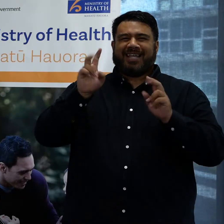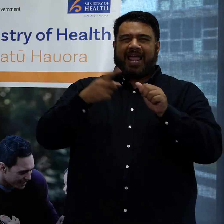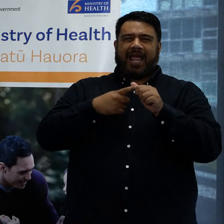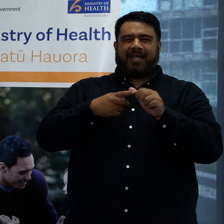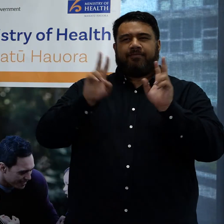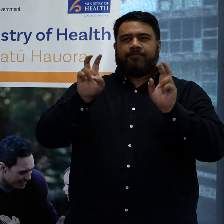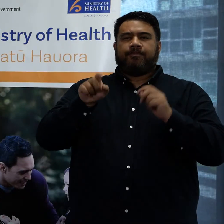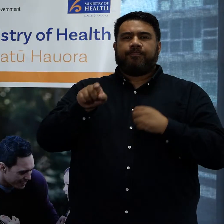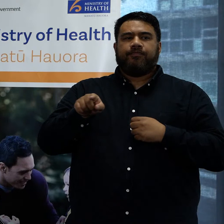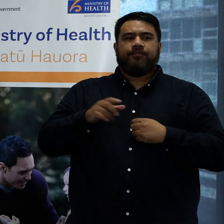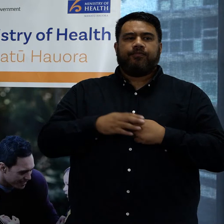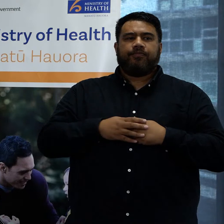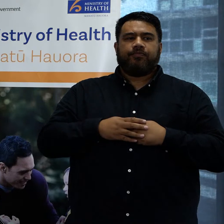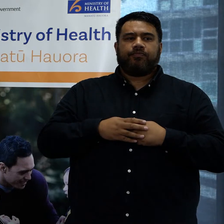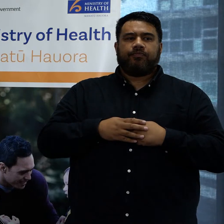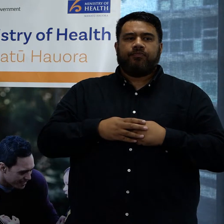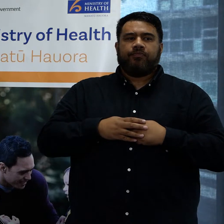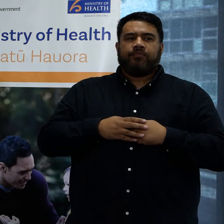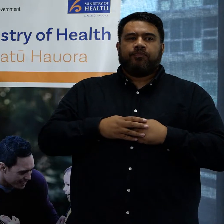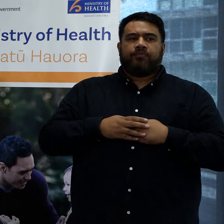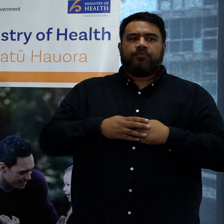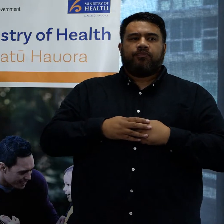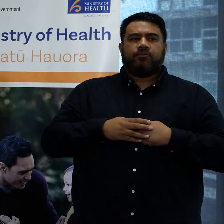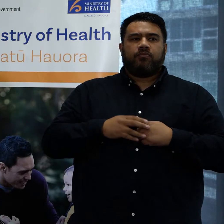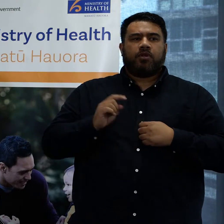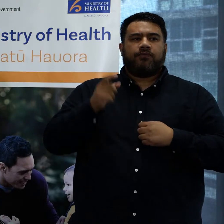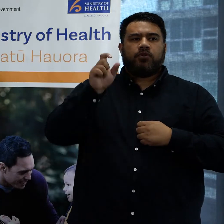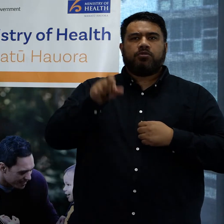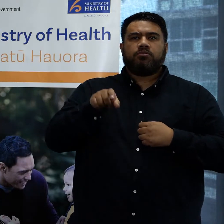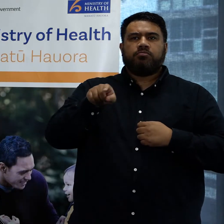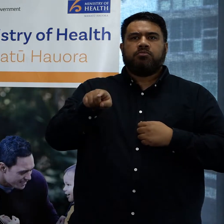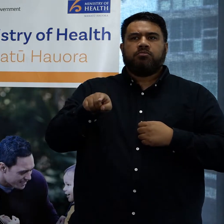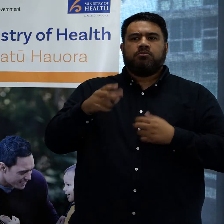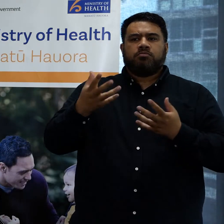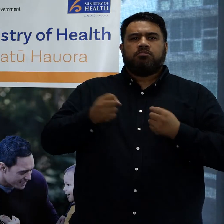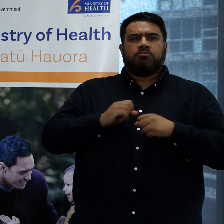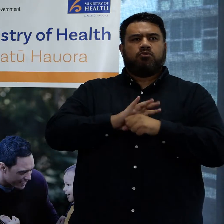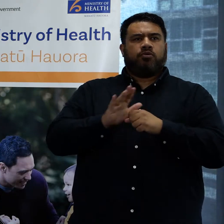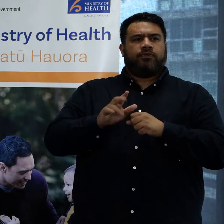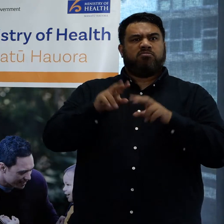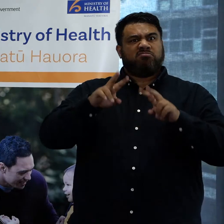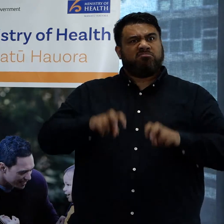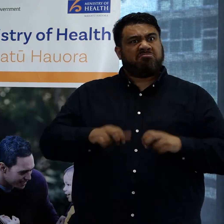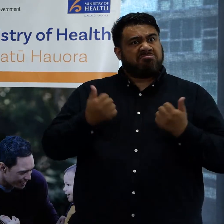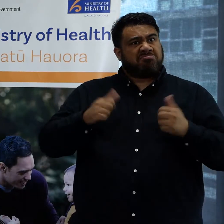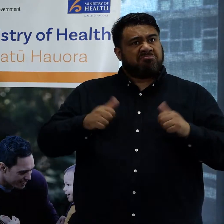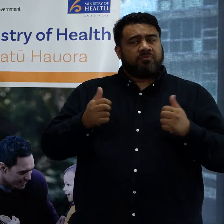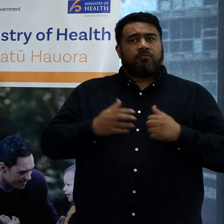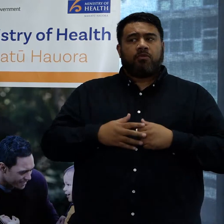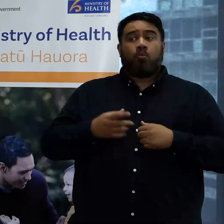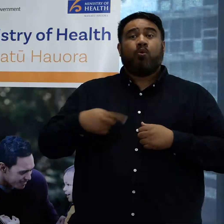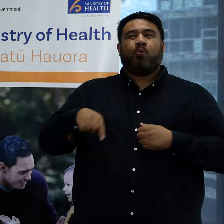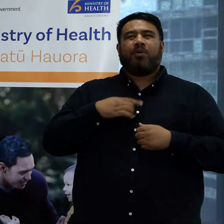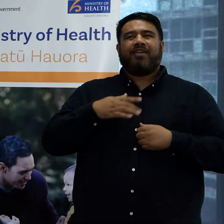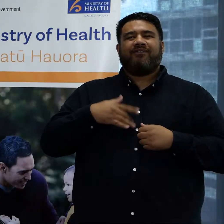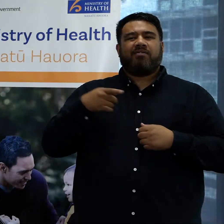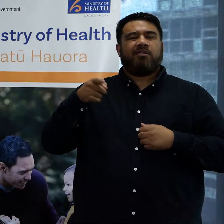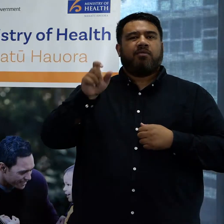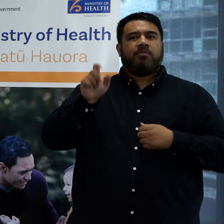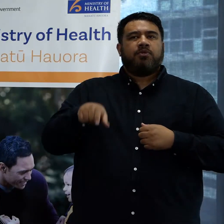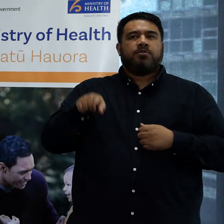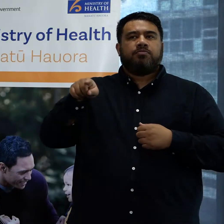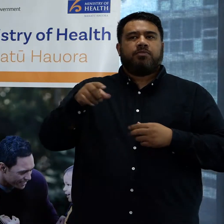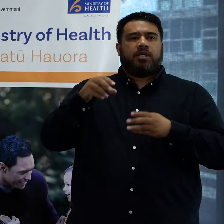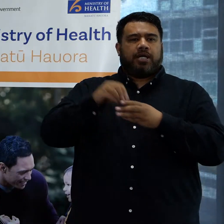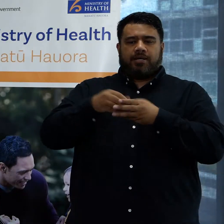from the first case? Yeah, so our strongest suspicion here is that it was on this